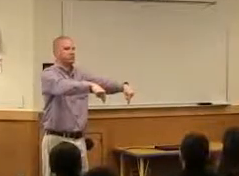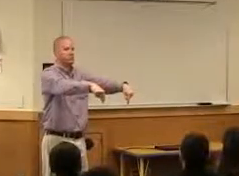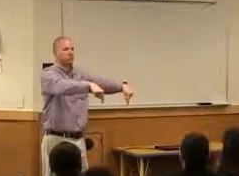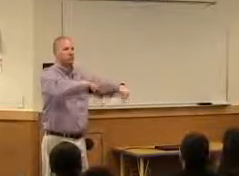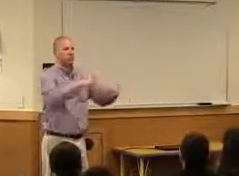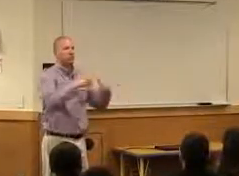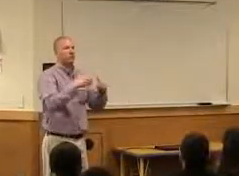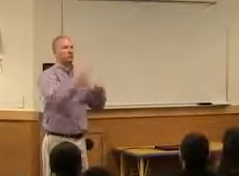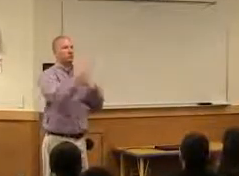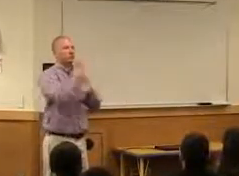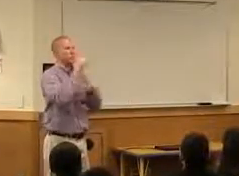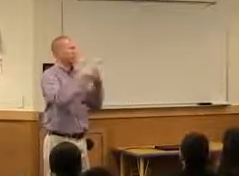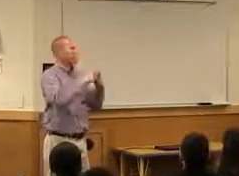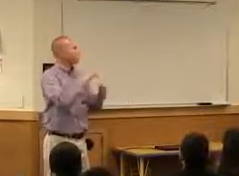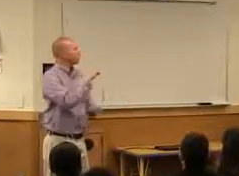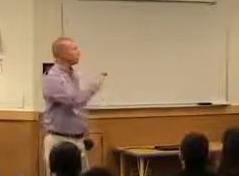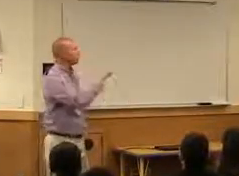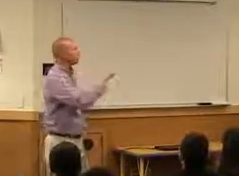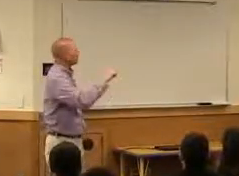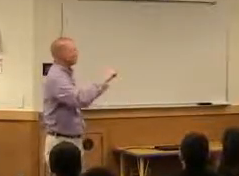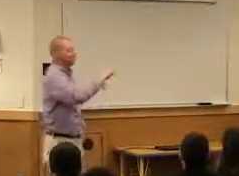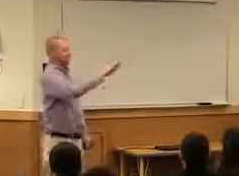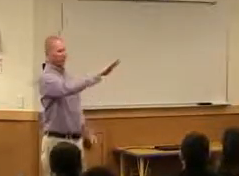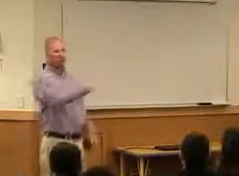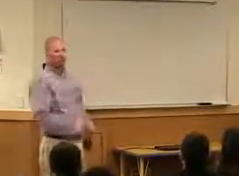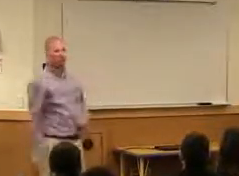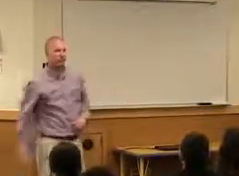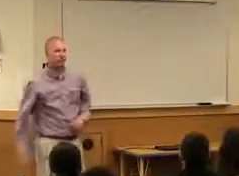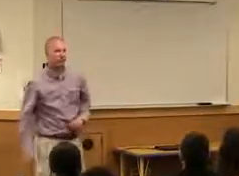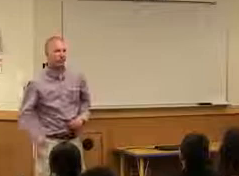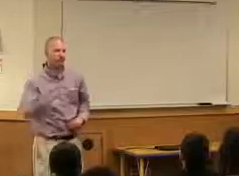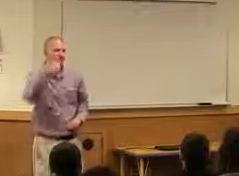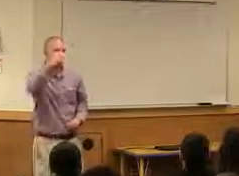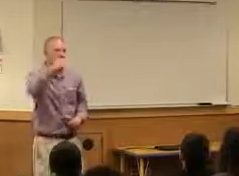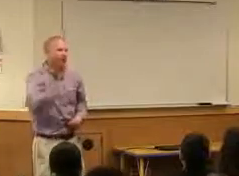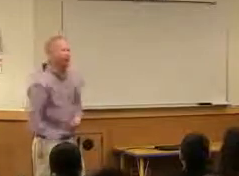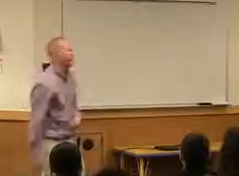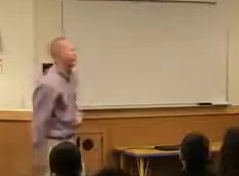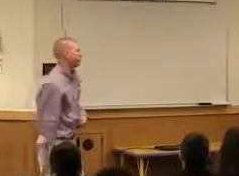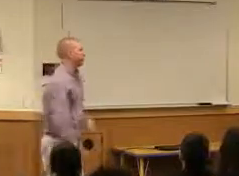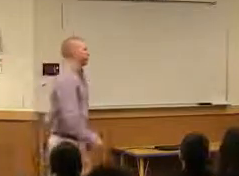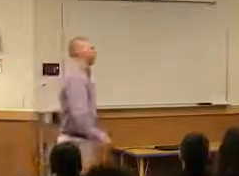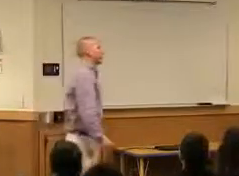No, it's good information. Thank you.